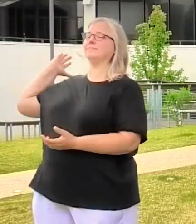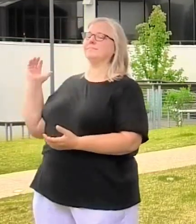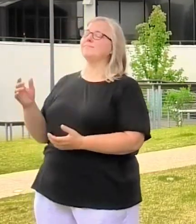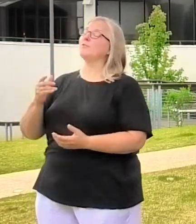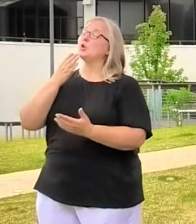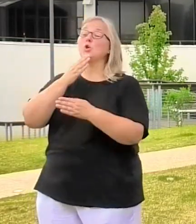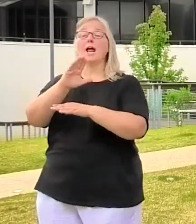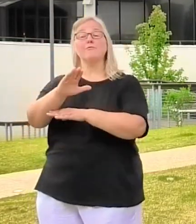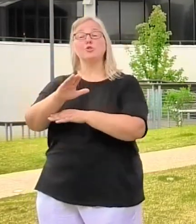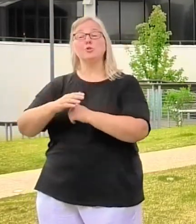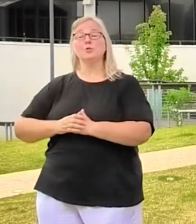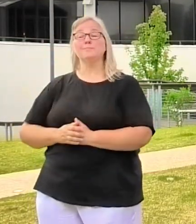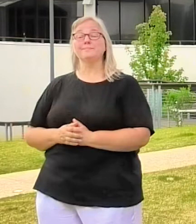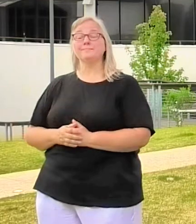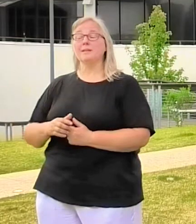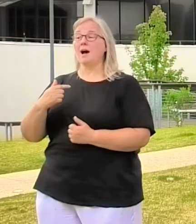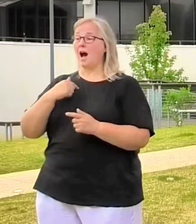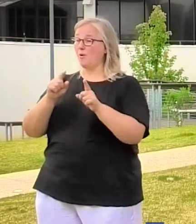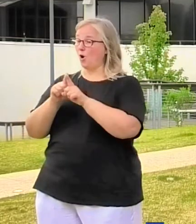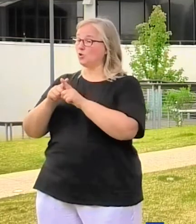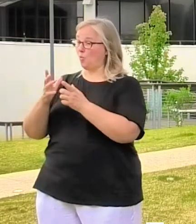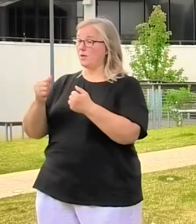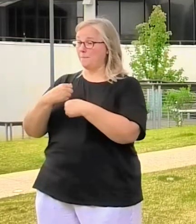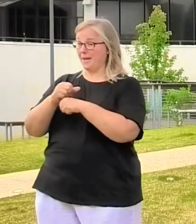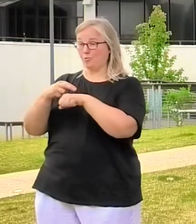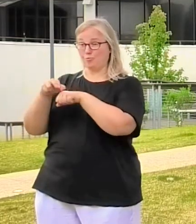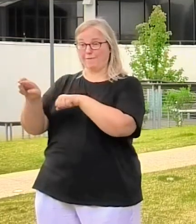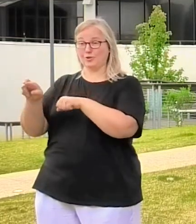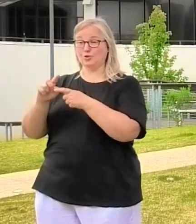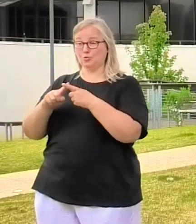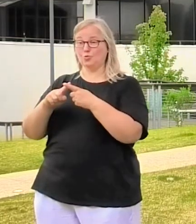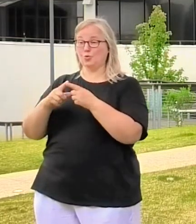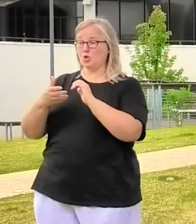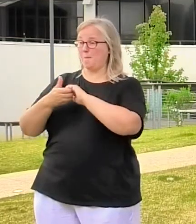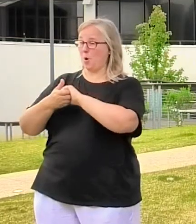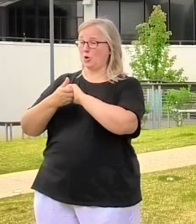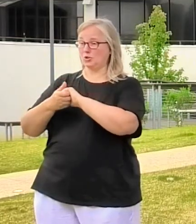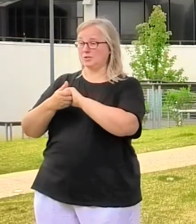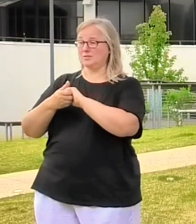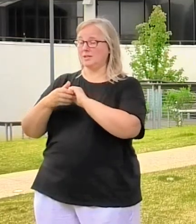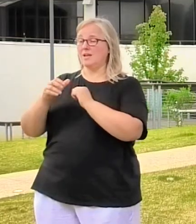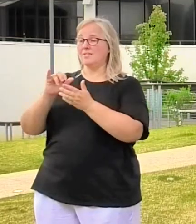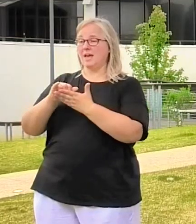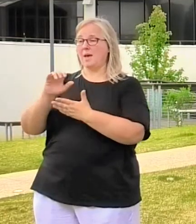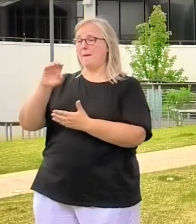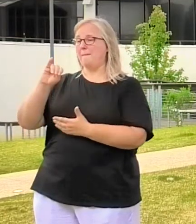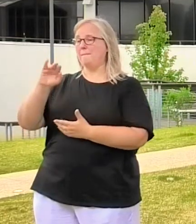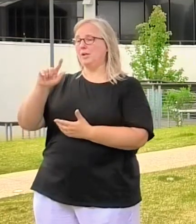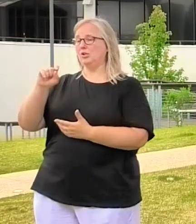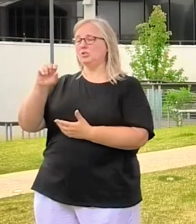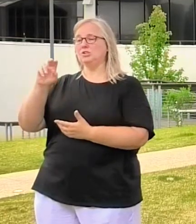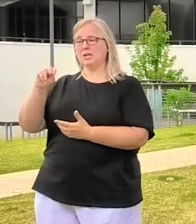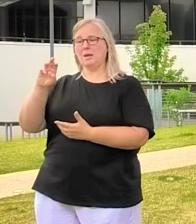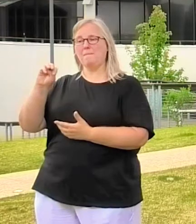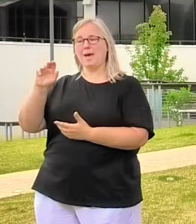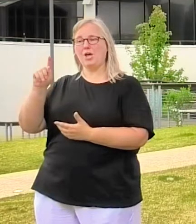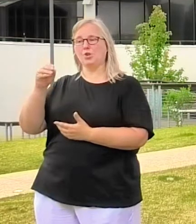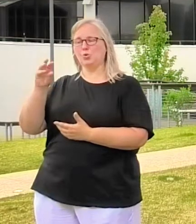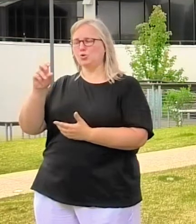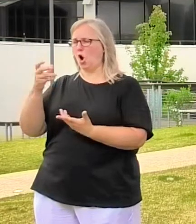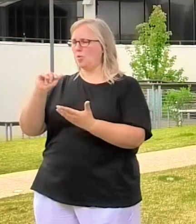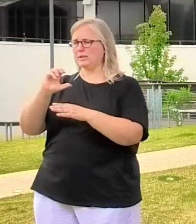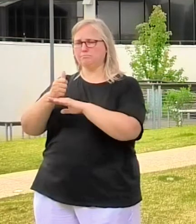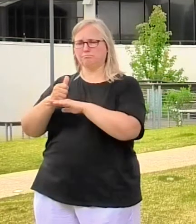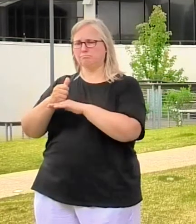Good afternoon. I was also going to make a reference to the partnership that Milton Matthews had already put in place, and I am more